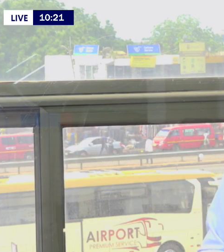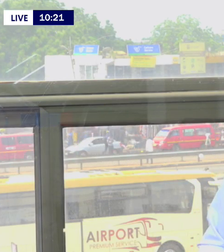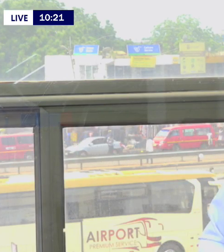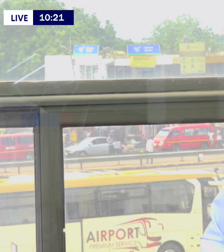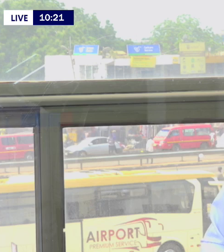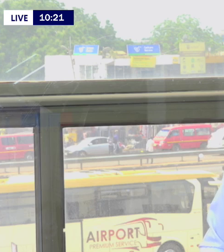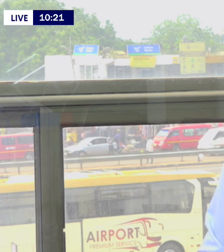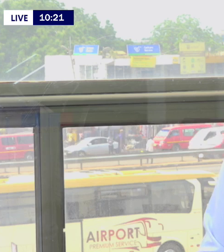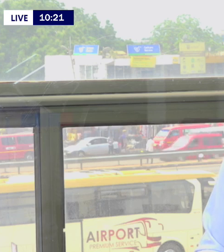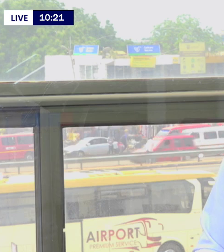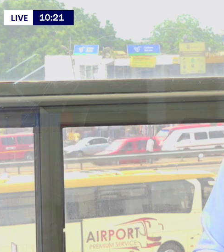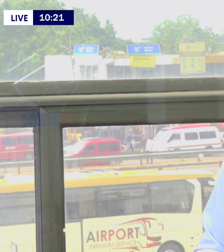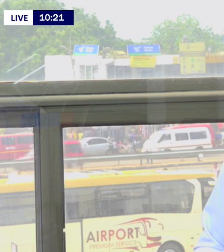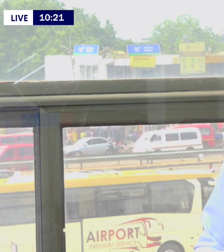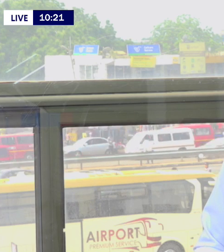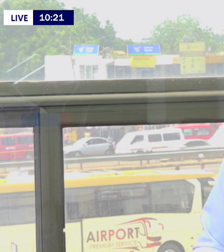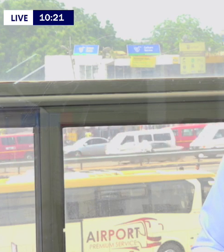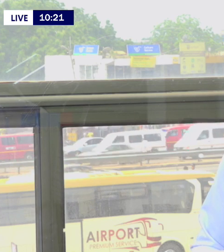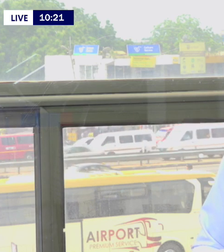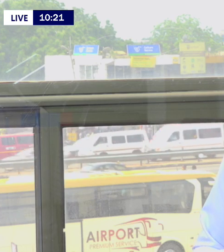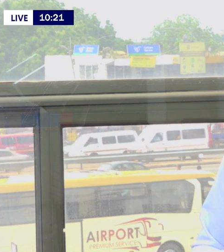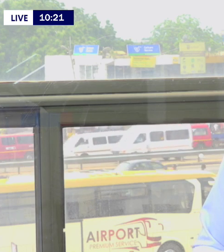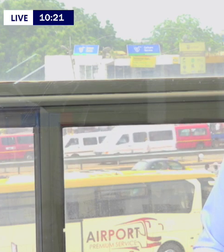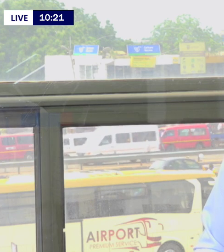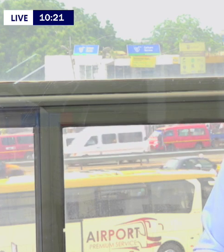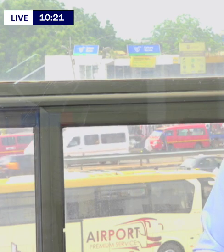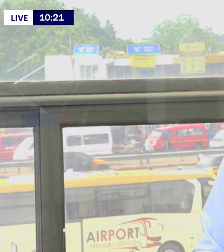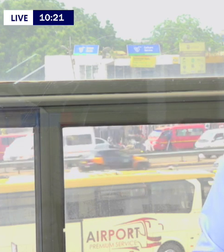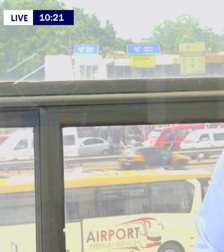memo analysis. Last election, you were